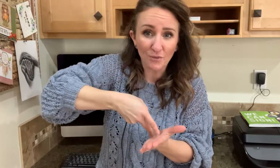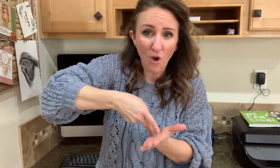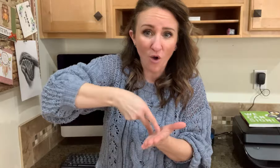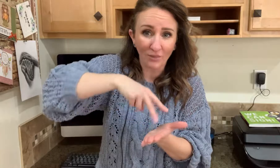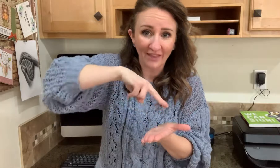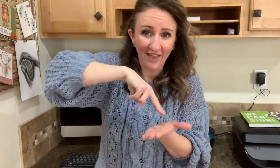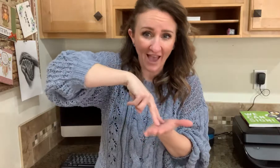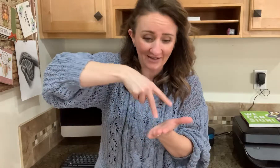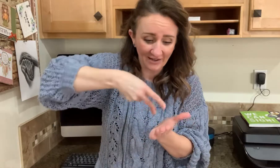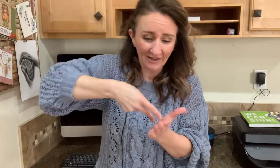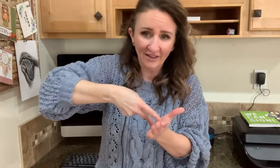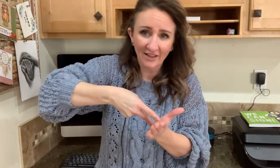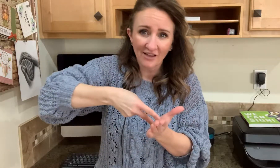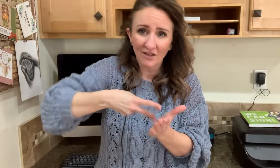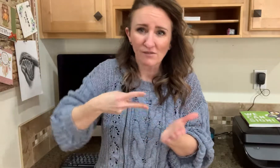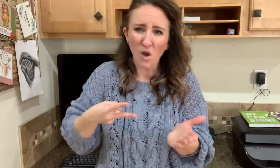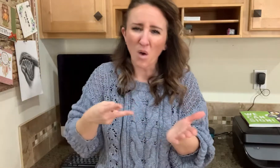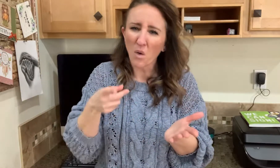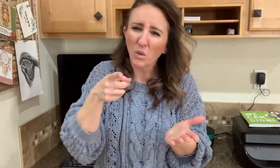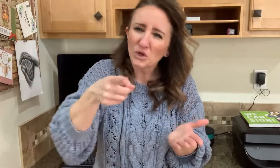palm like that. So